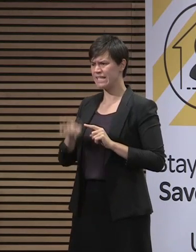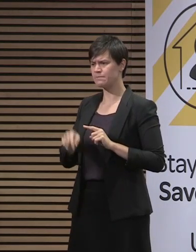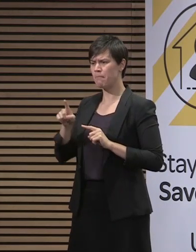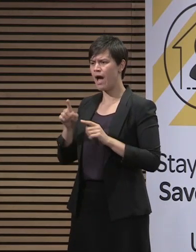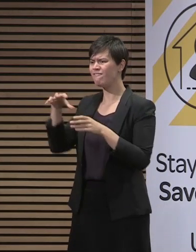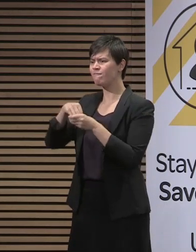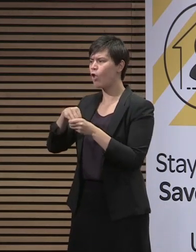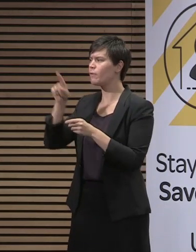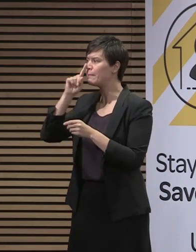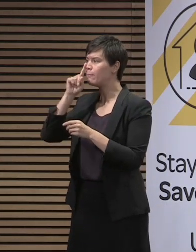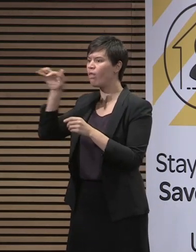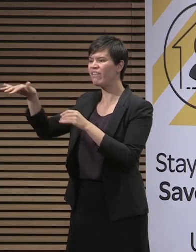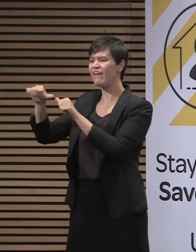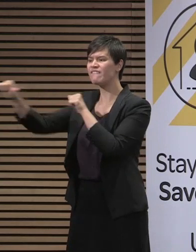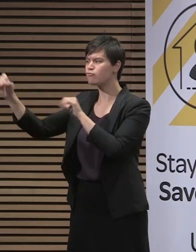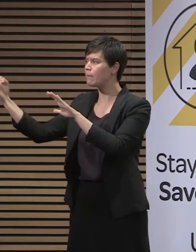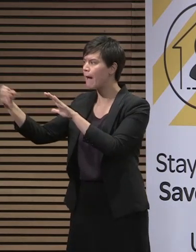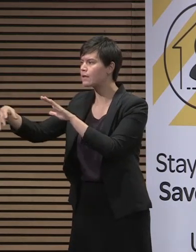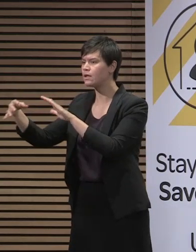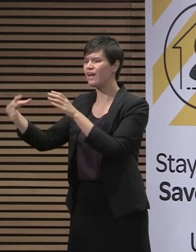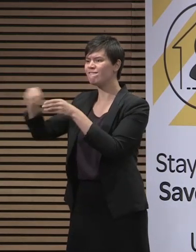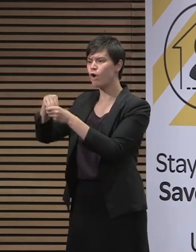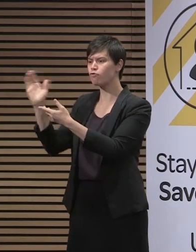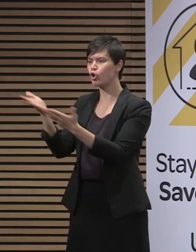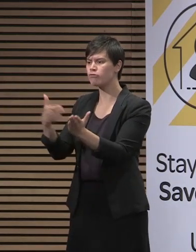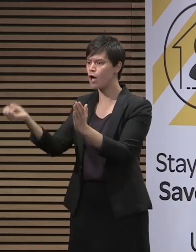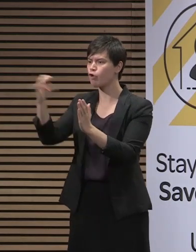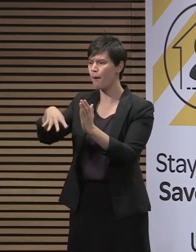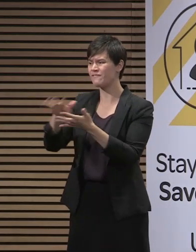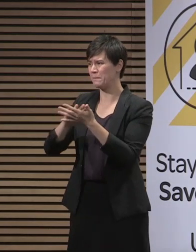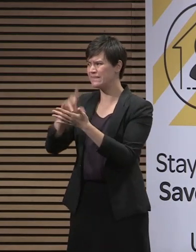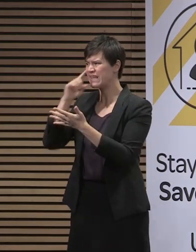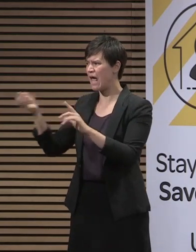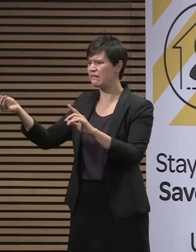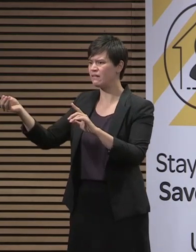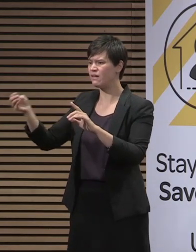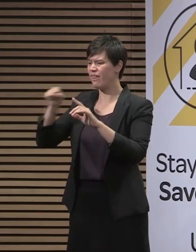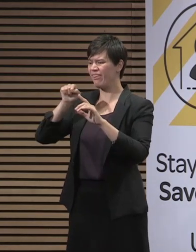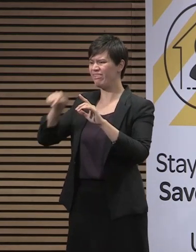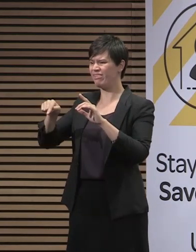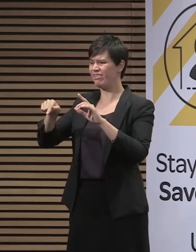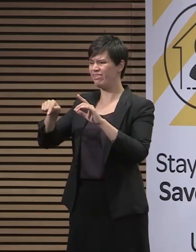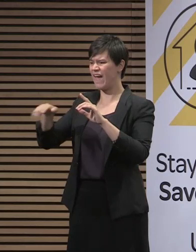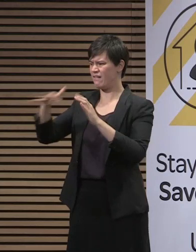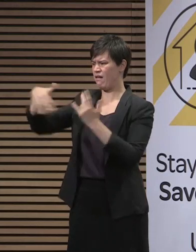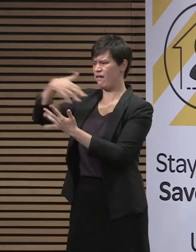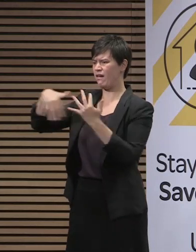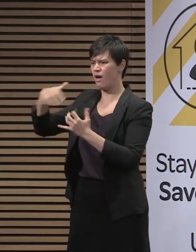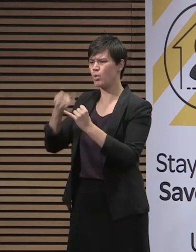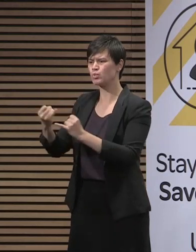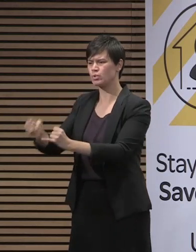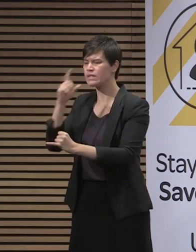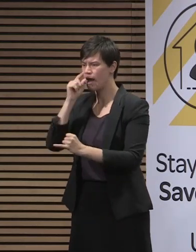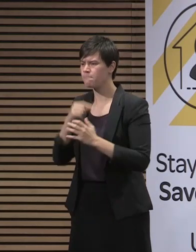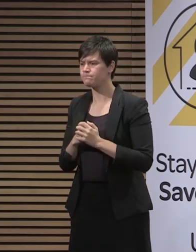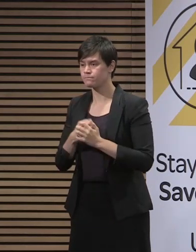constant assessment. So I'll look to contact MB officials tomorrow. Yeah, we'll just come in front. Just on supermarkets, we are still